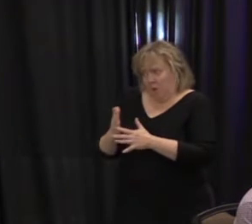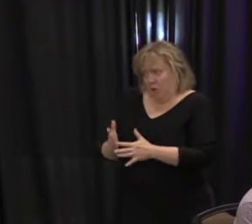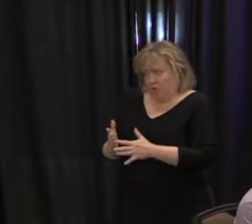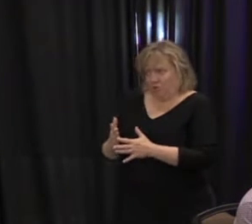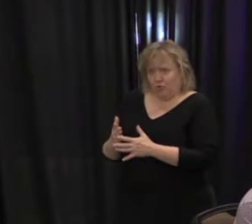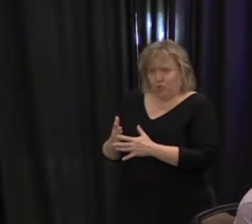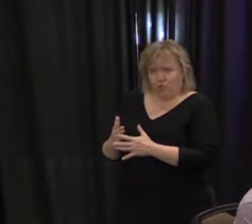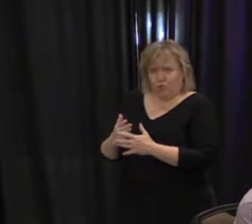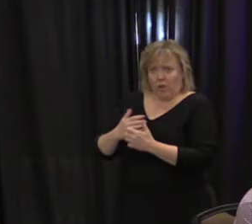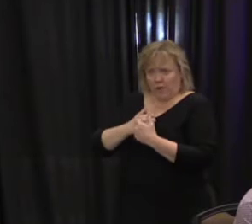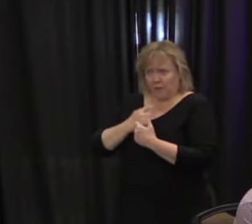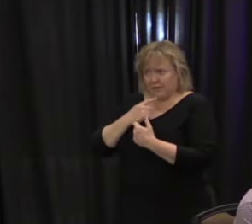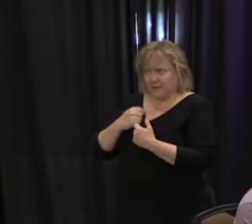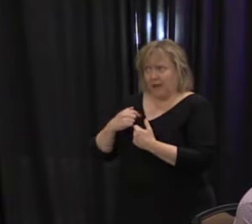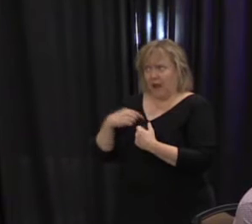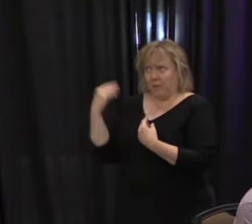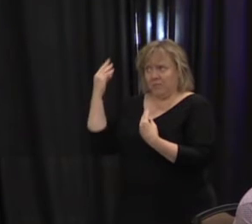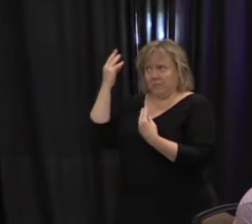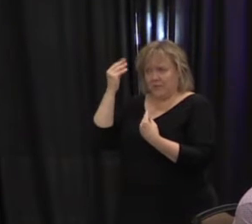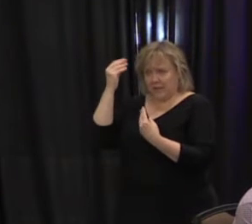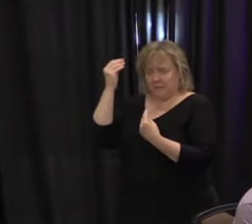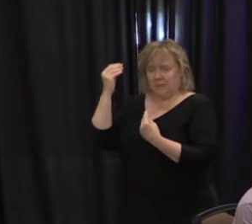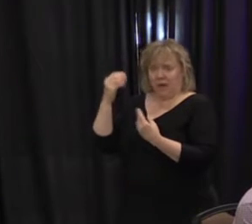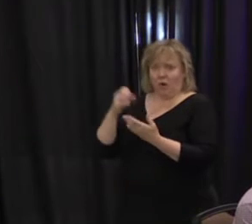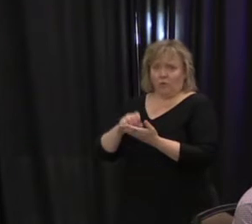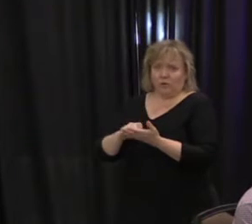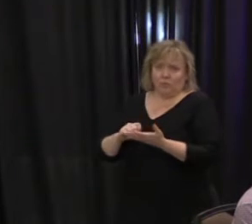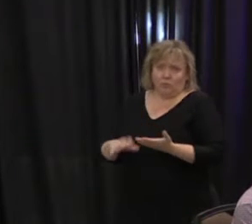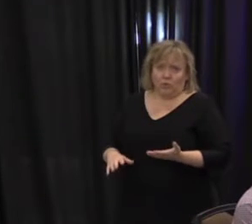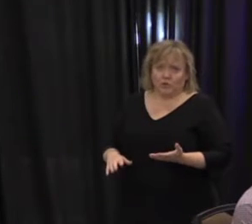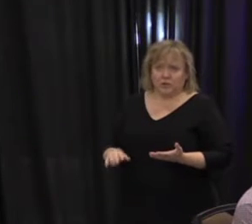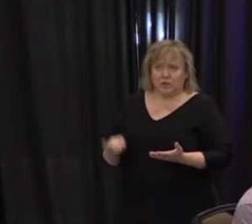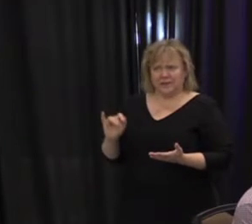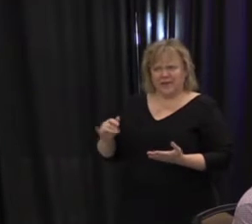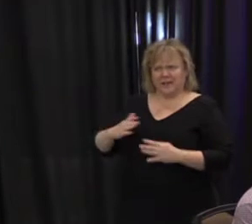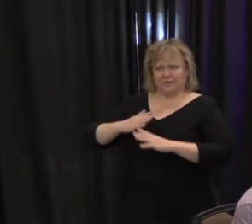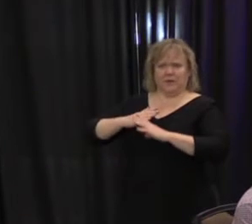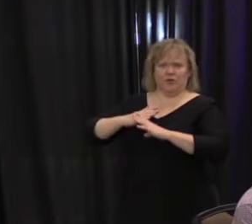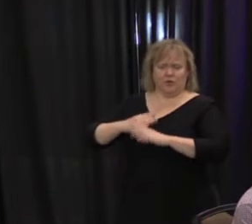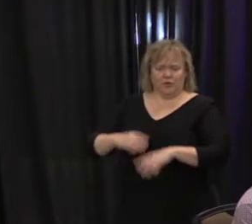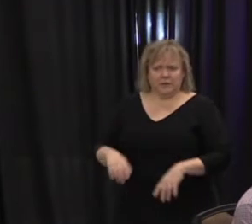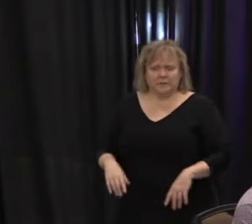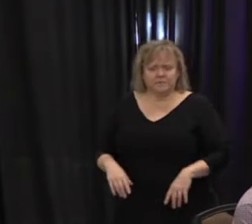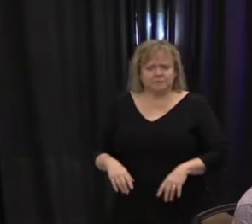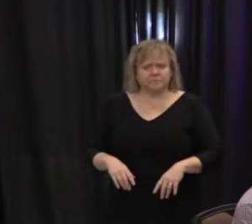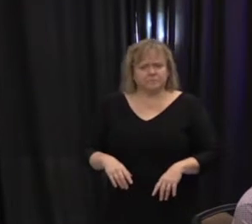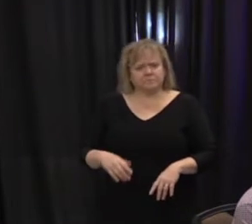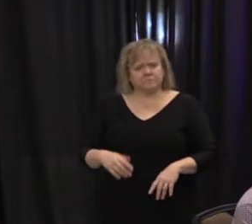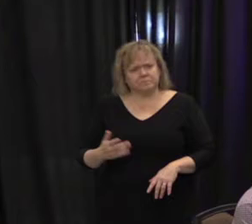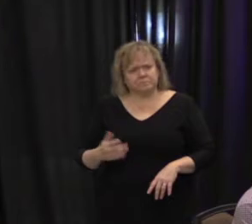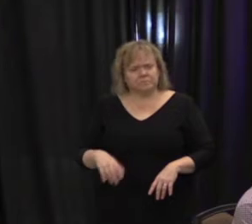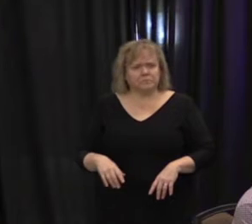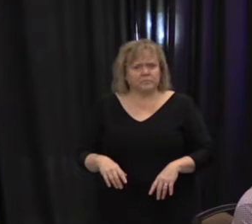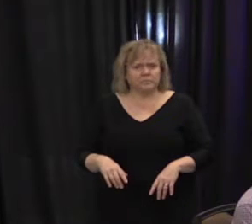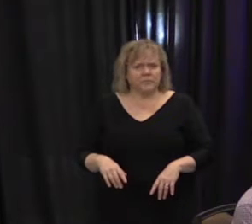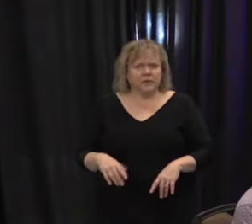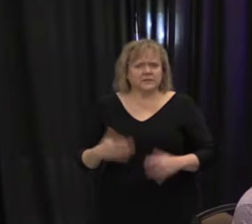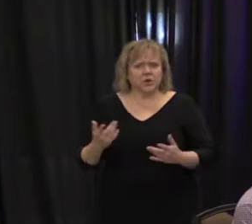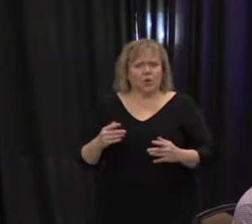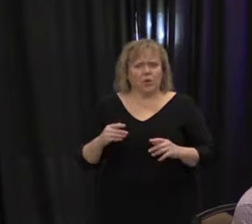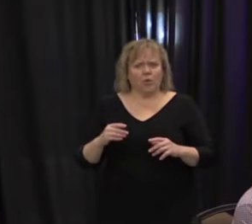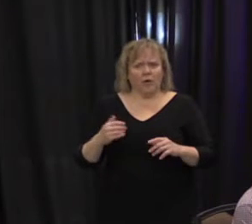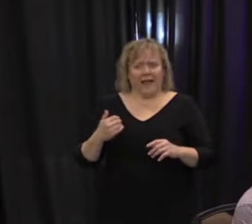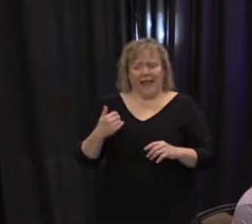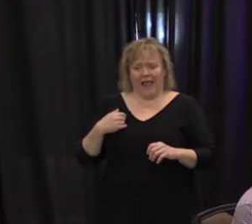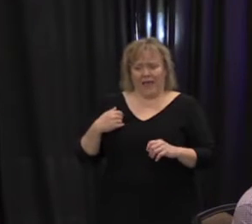let them know, like, I'm considering having an abortion. That is also an additional barrier. So being able to call us